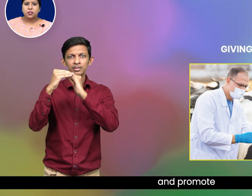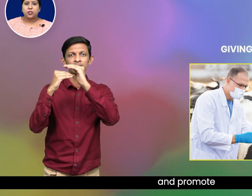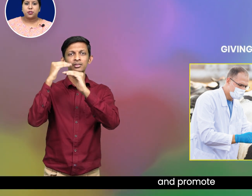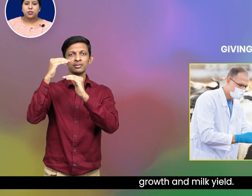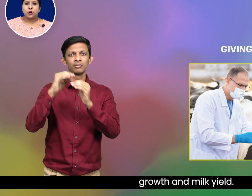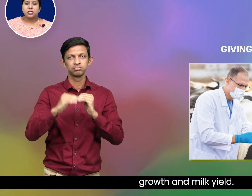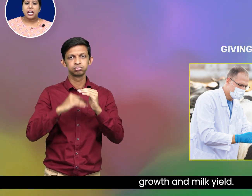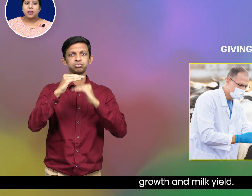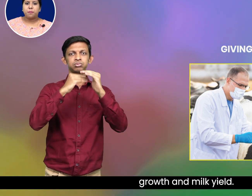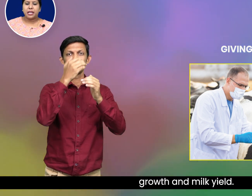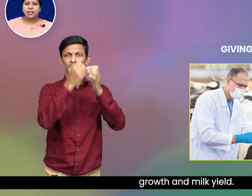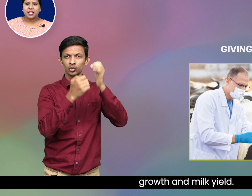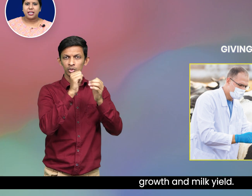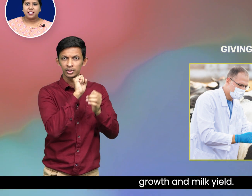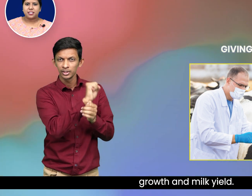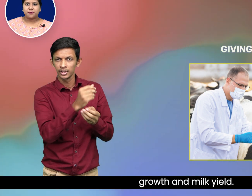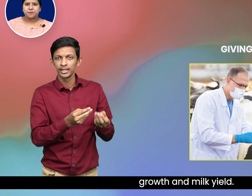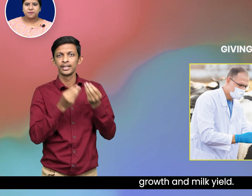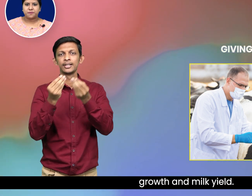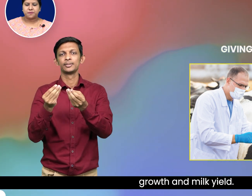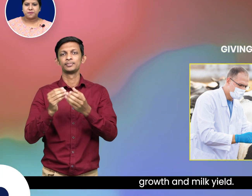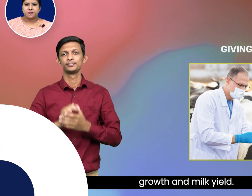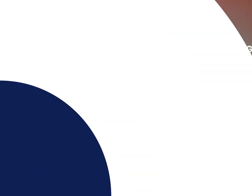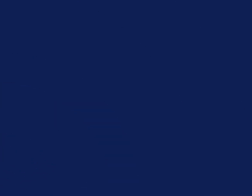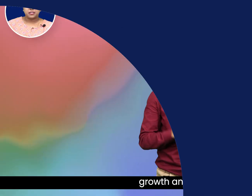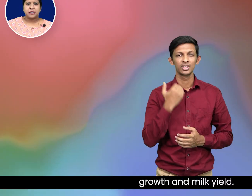promote growth and milk yield.